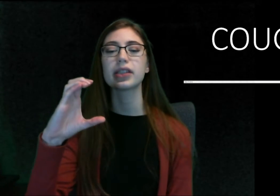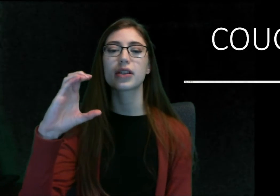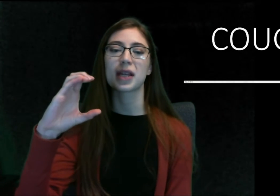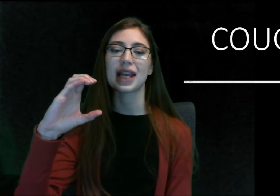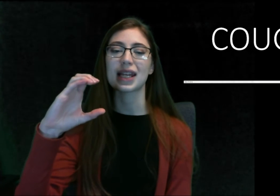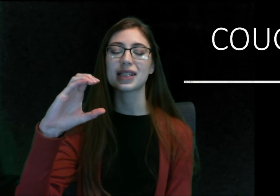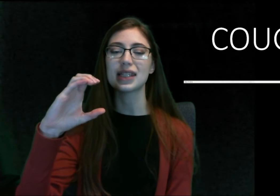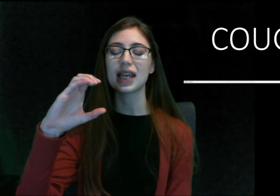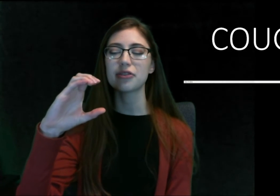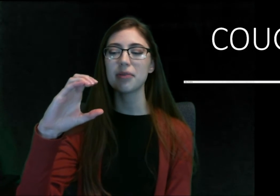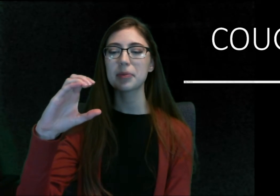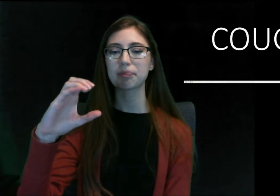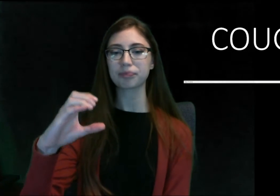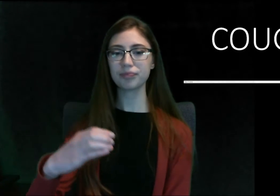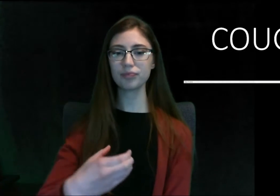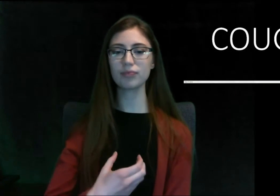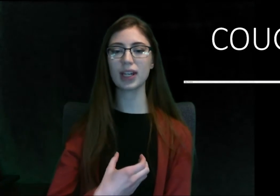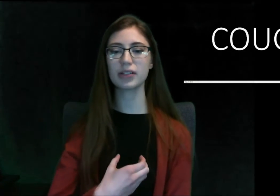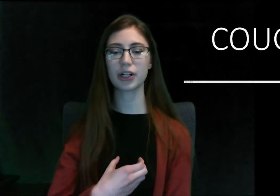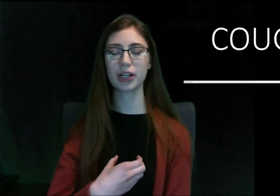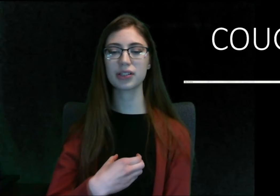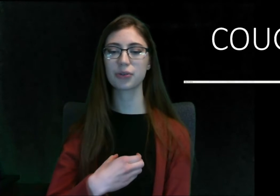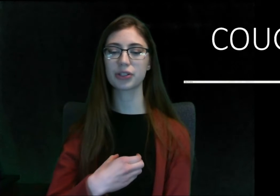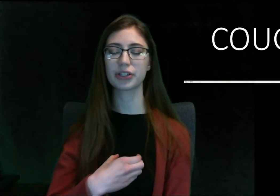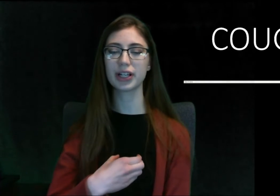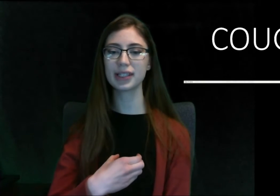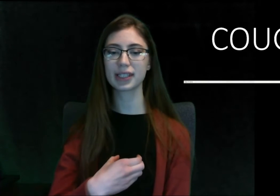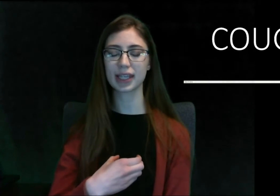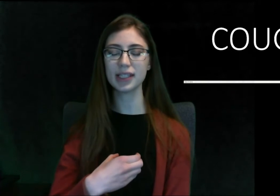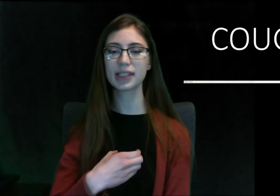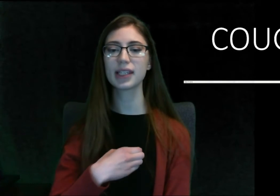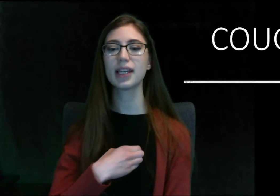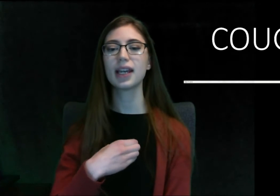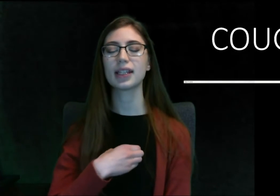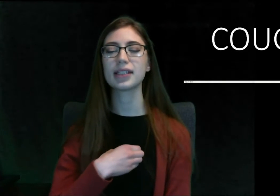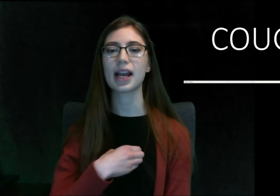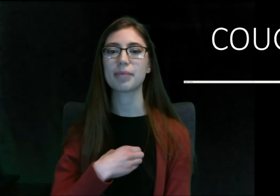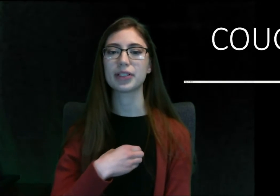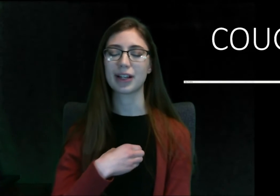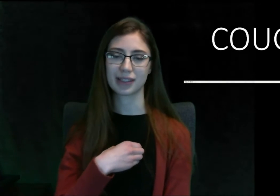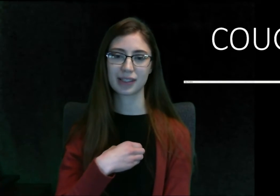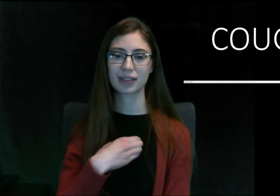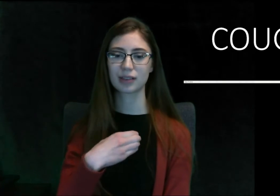make a C handshake and turn it towards your chest like this, and then tap your chest,